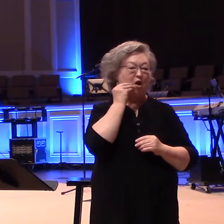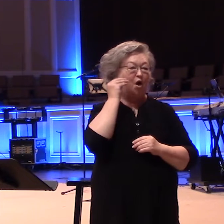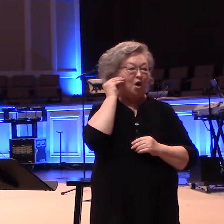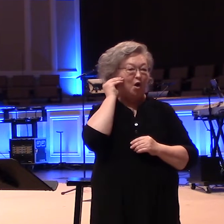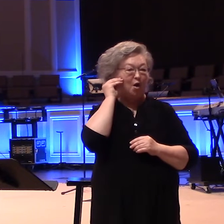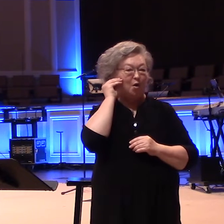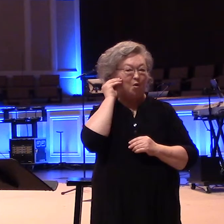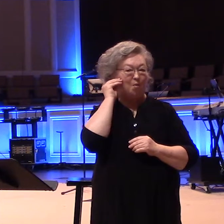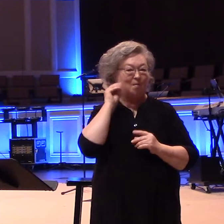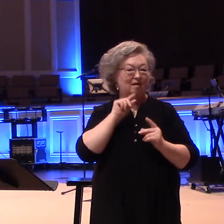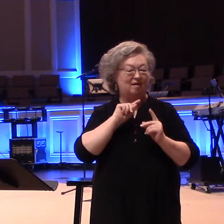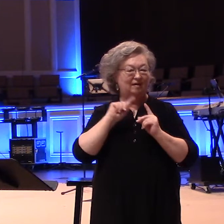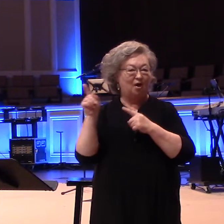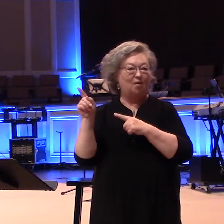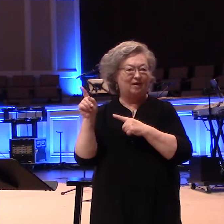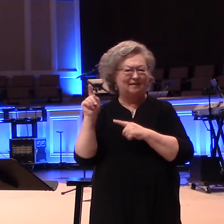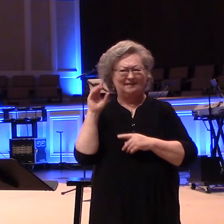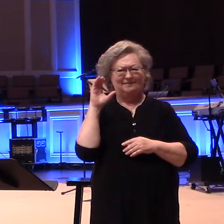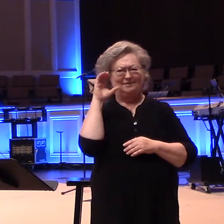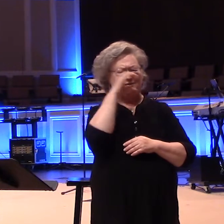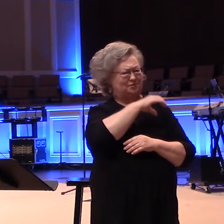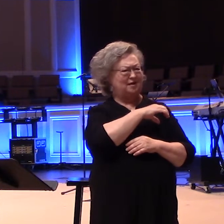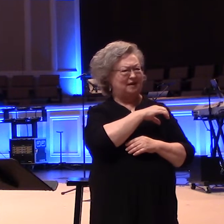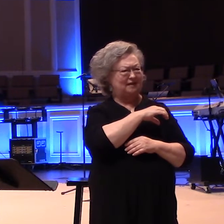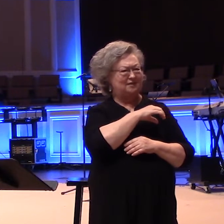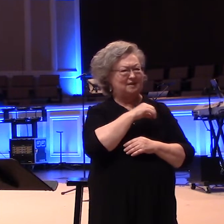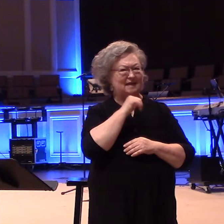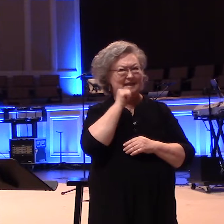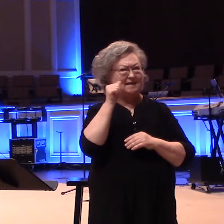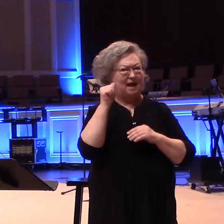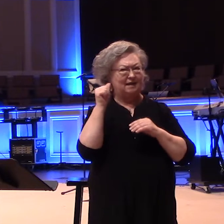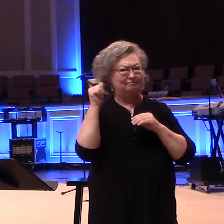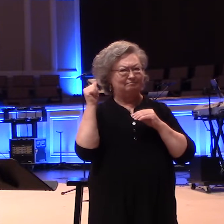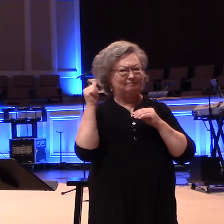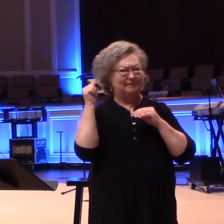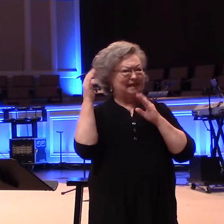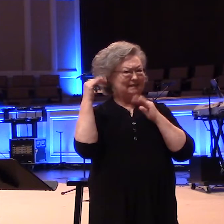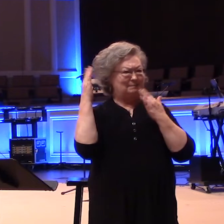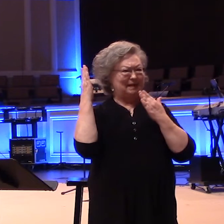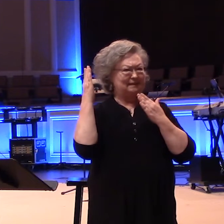a strange homecoming. It's an unexpected little twist